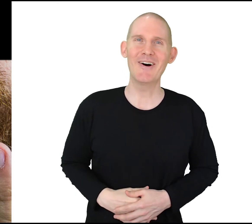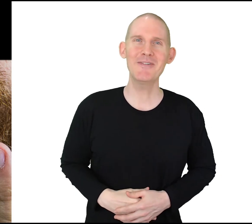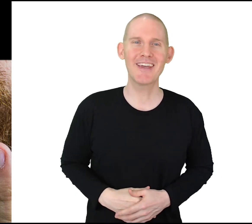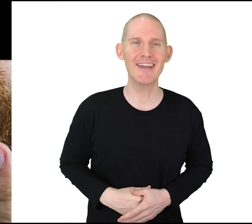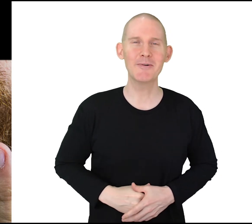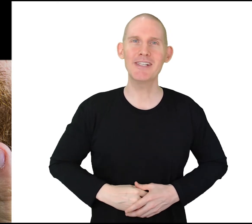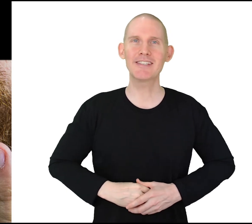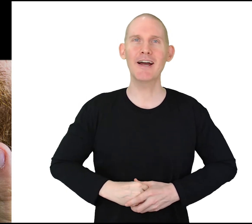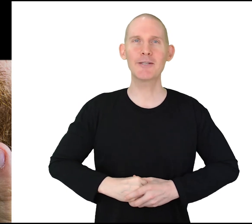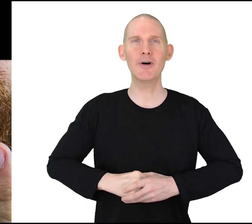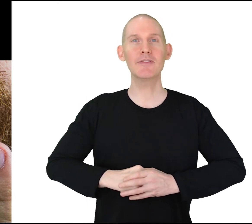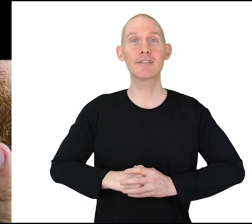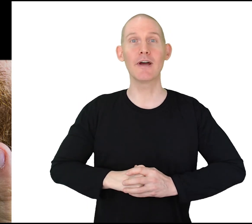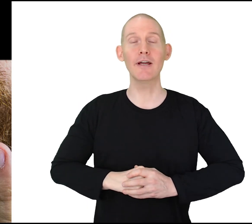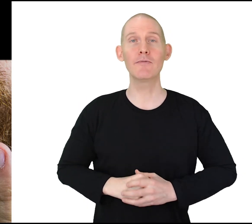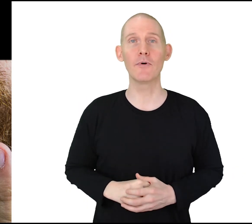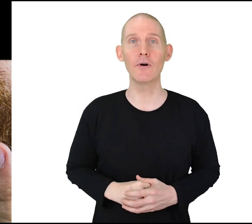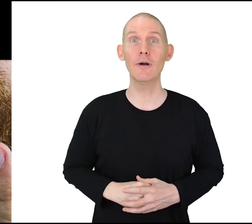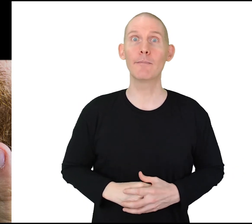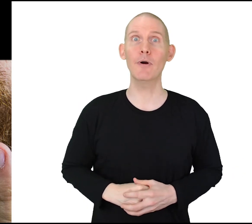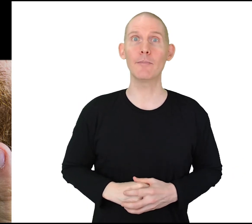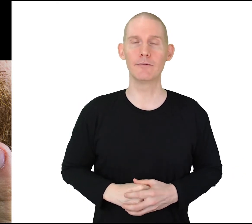Okay, we just talked about the sign for burp.